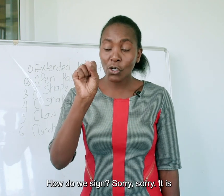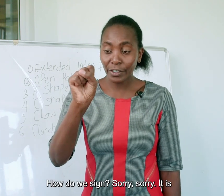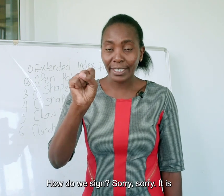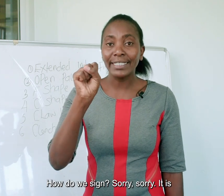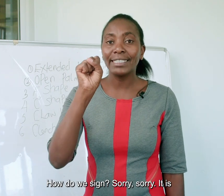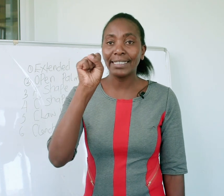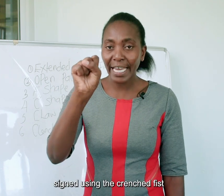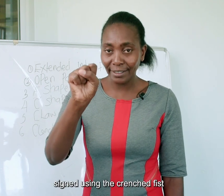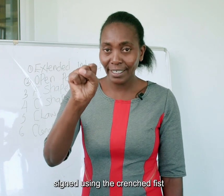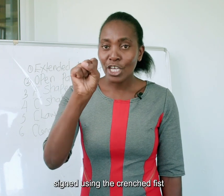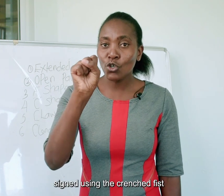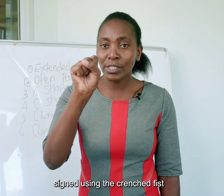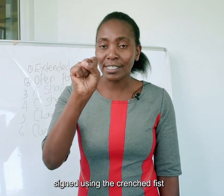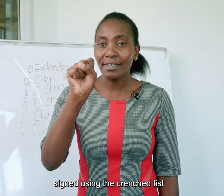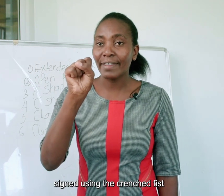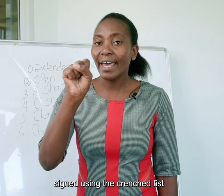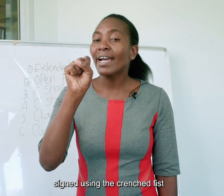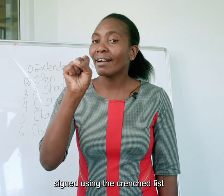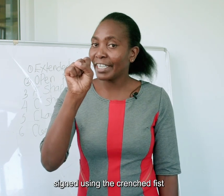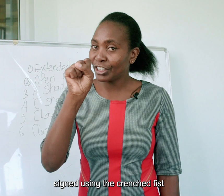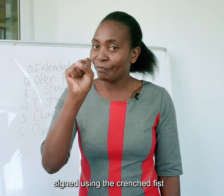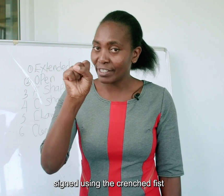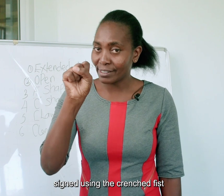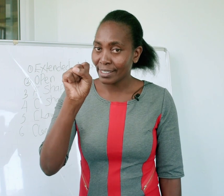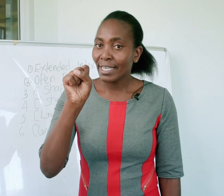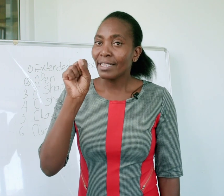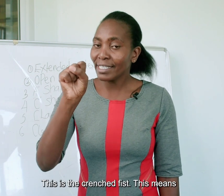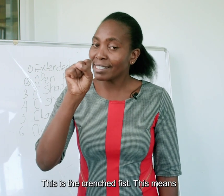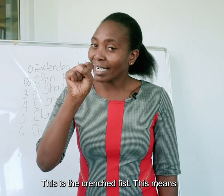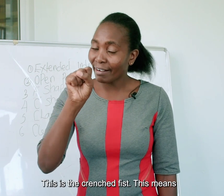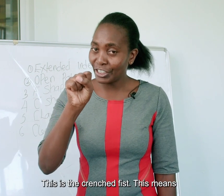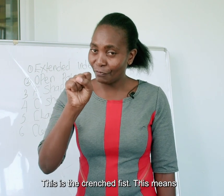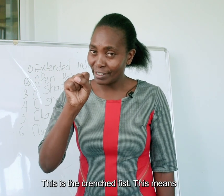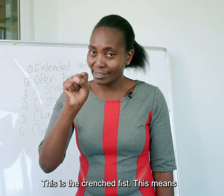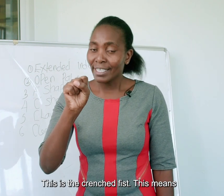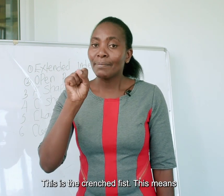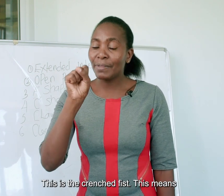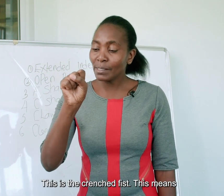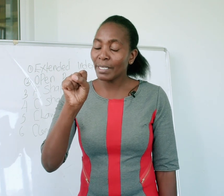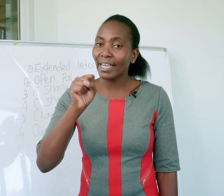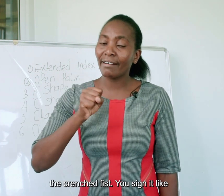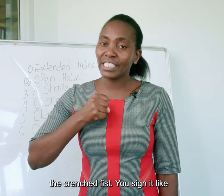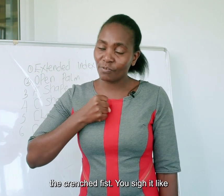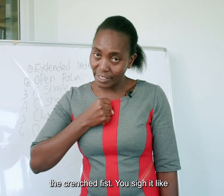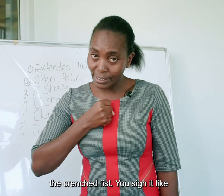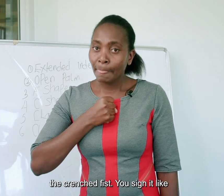Sorry, it is signed using the clenched fist. This is the clenched fist. This being the clenched fist,